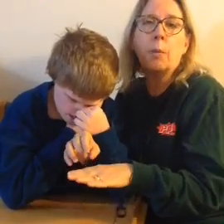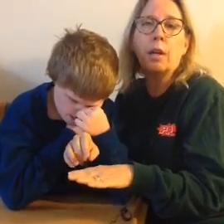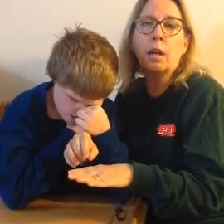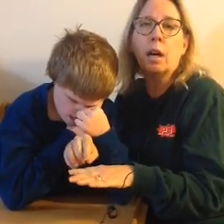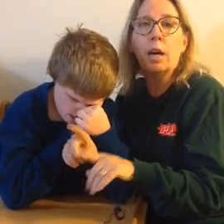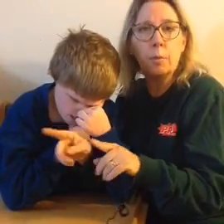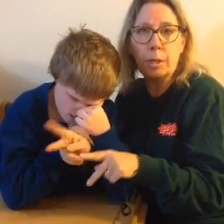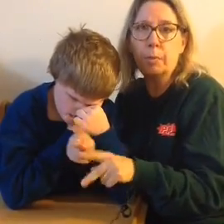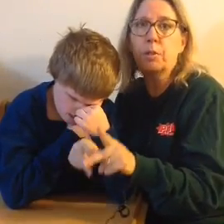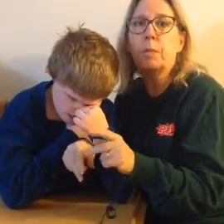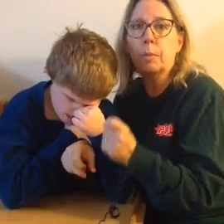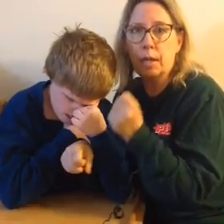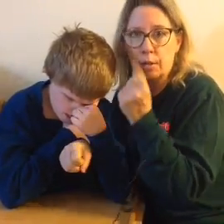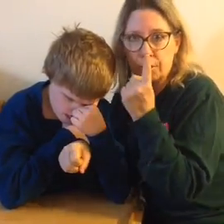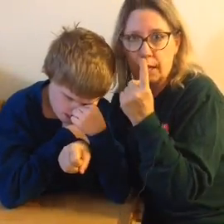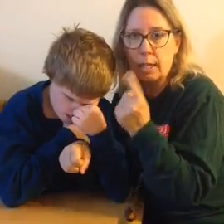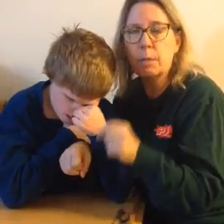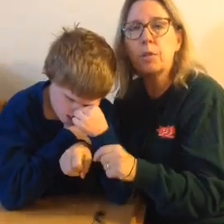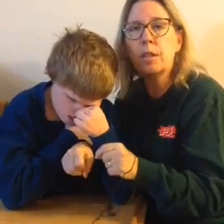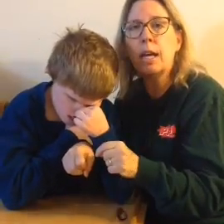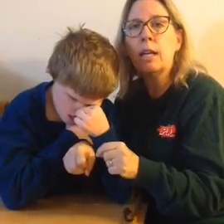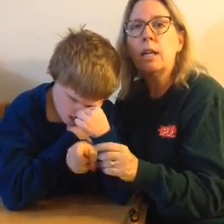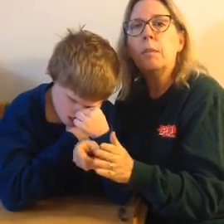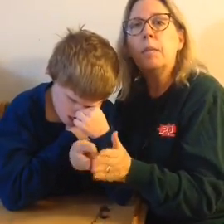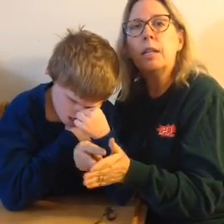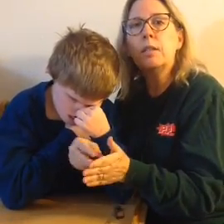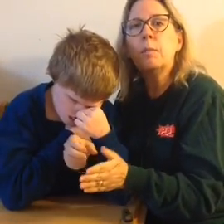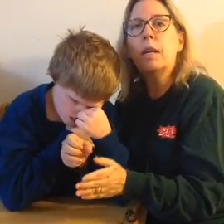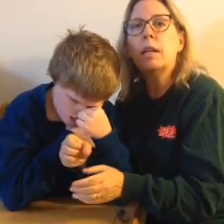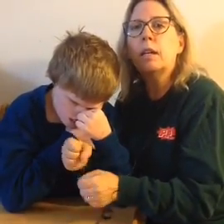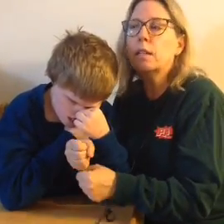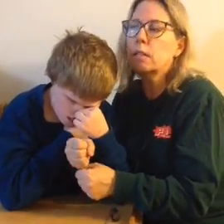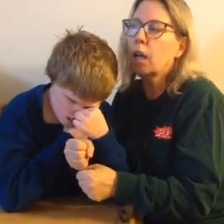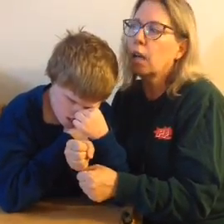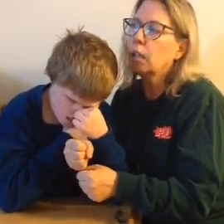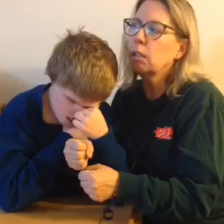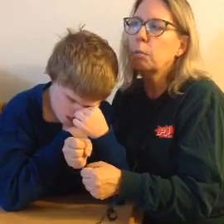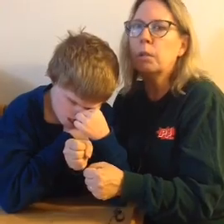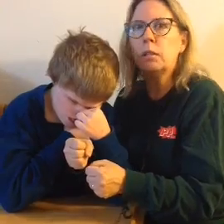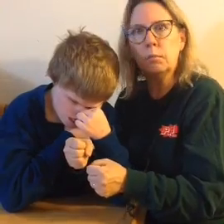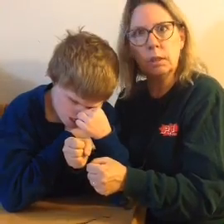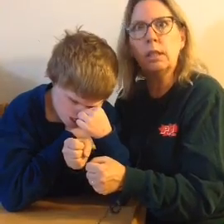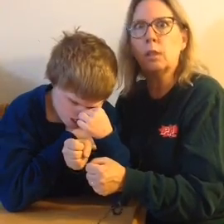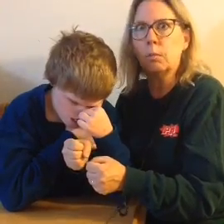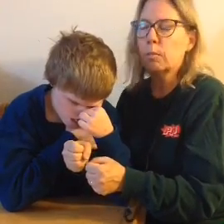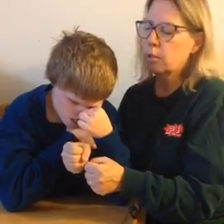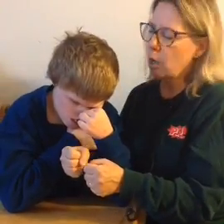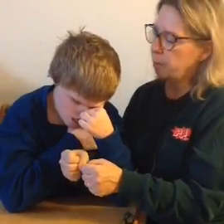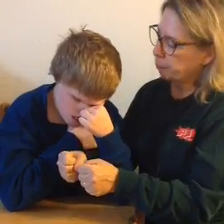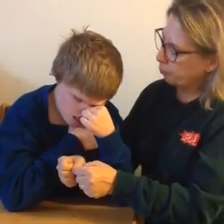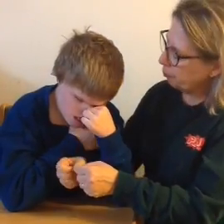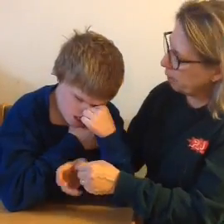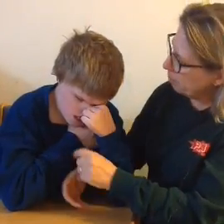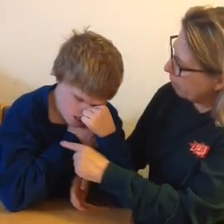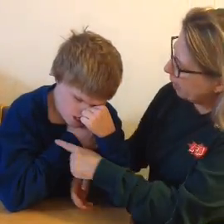want other people to be able to understand him. So that means making his sign a little bit clearer. So,